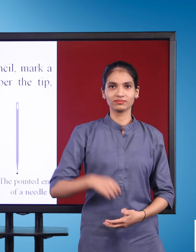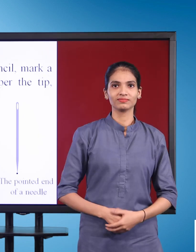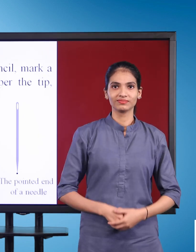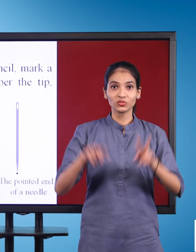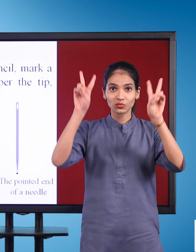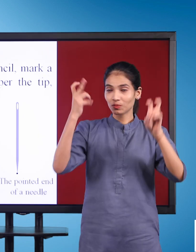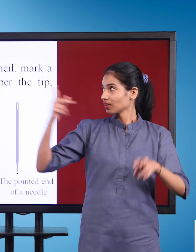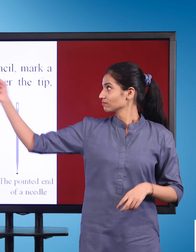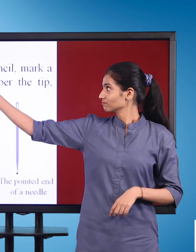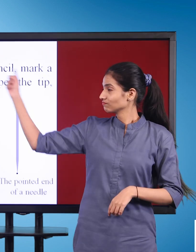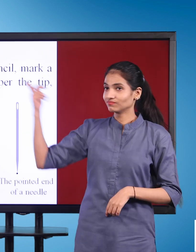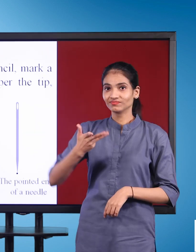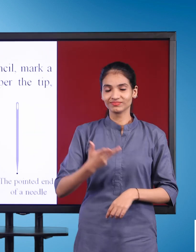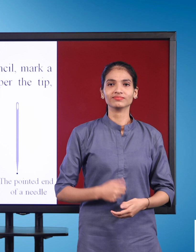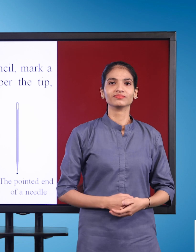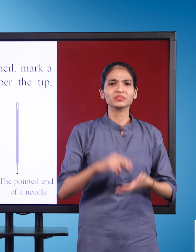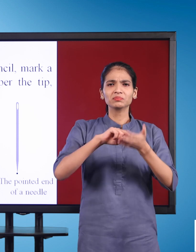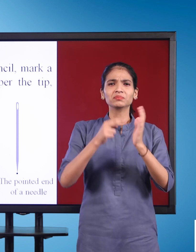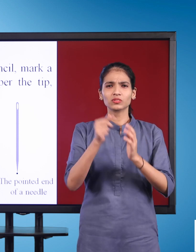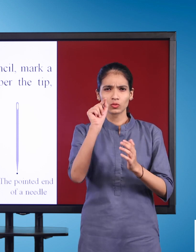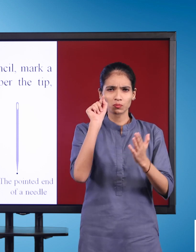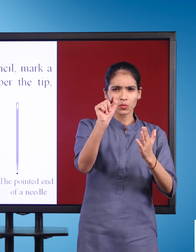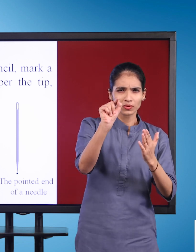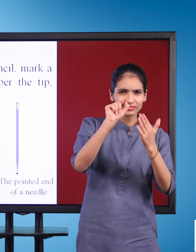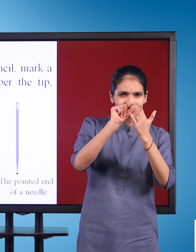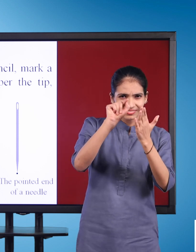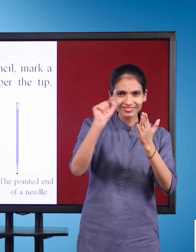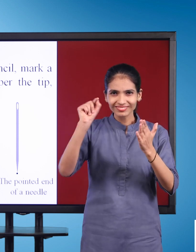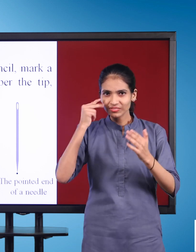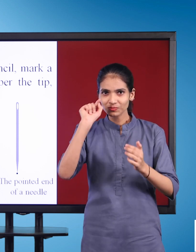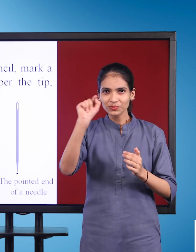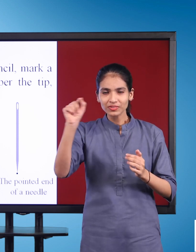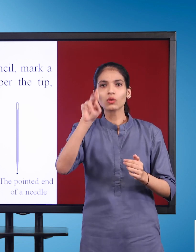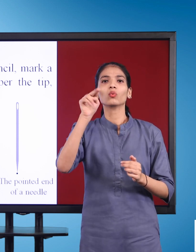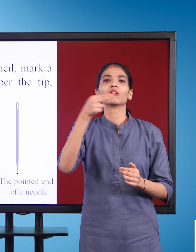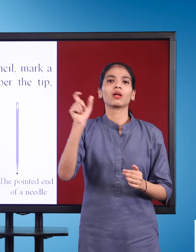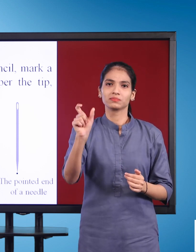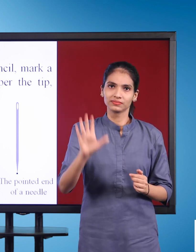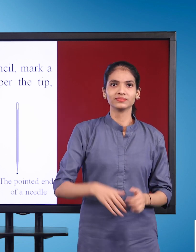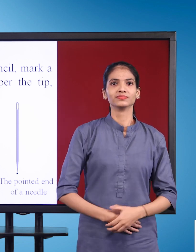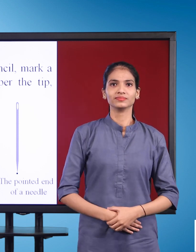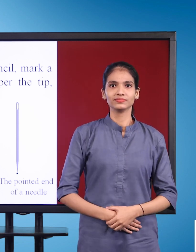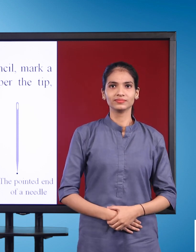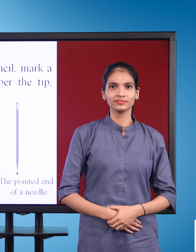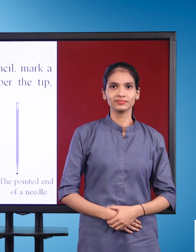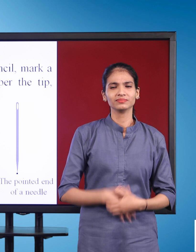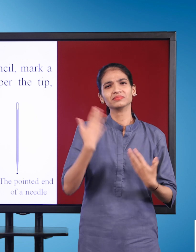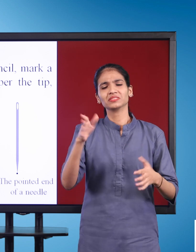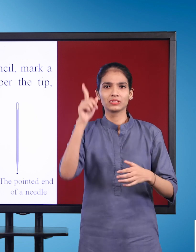4.2 Points. By a sharp tip of the pencil, mark a dot on the paper. Sharper